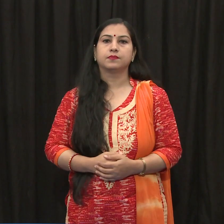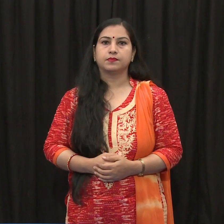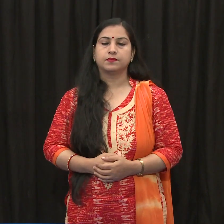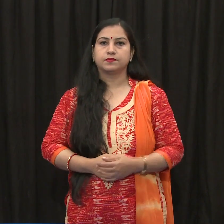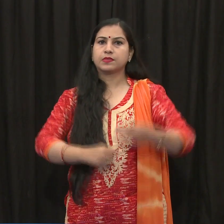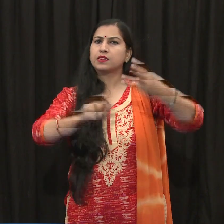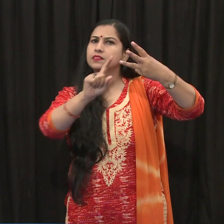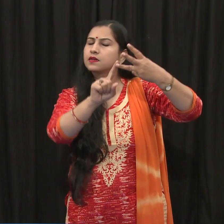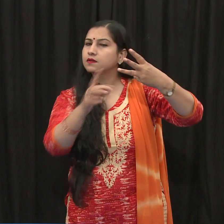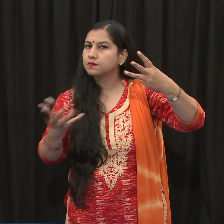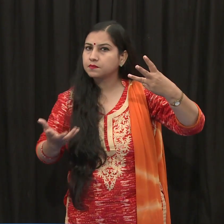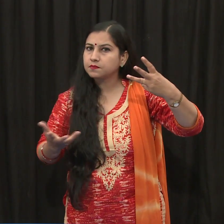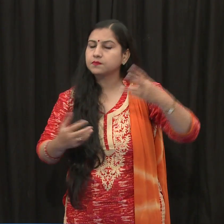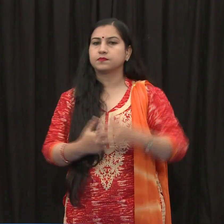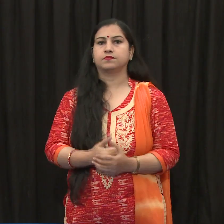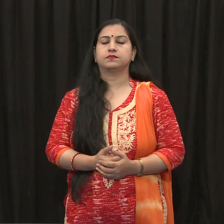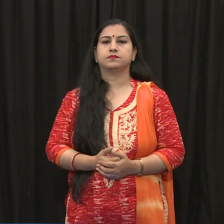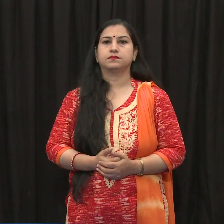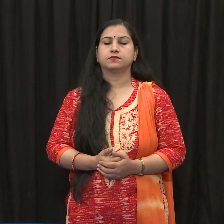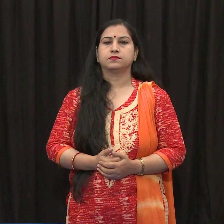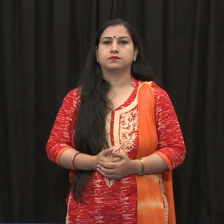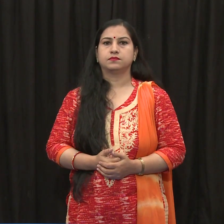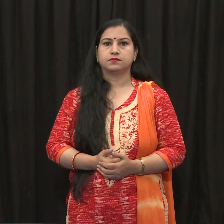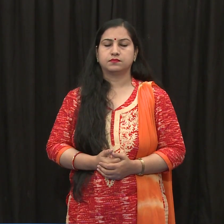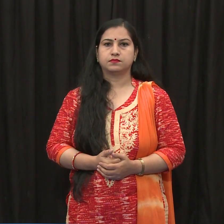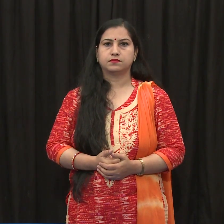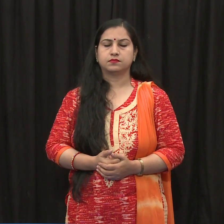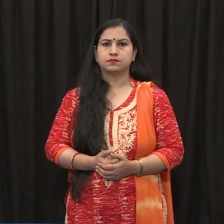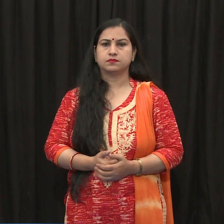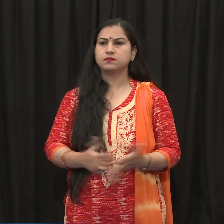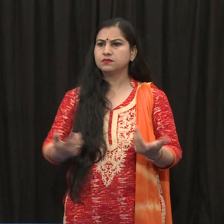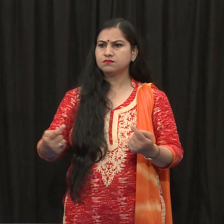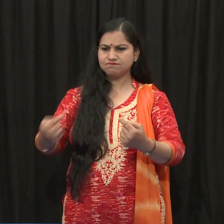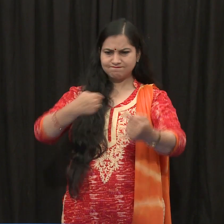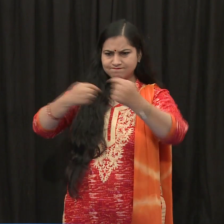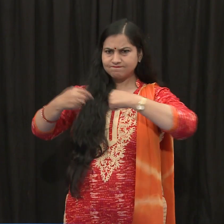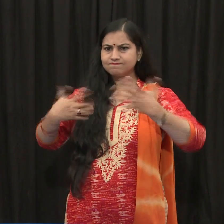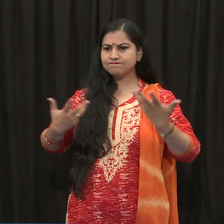Number 3, right against exploitation.